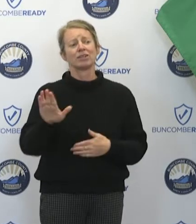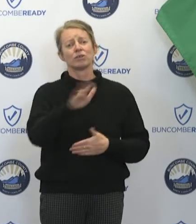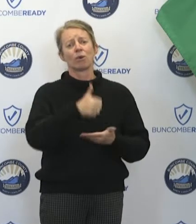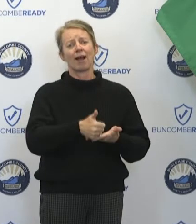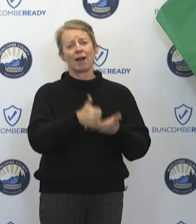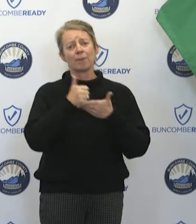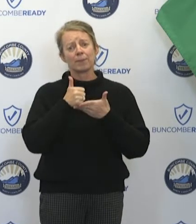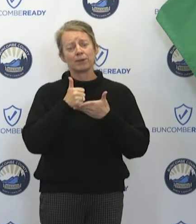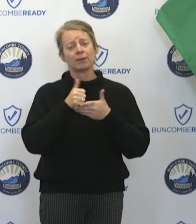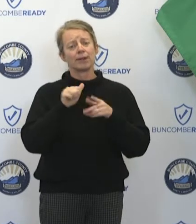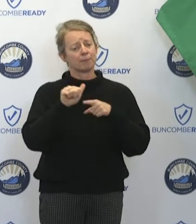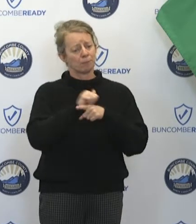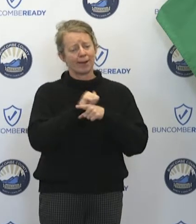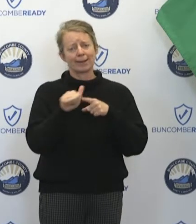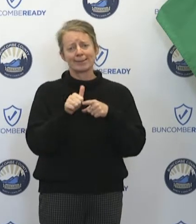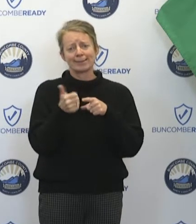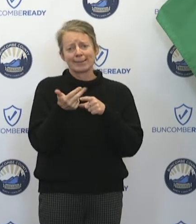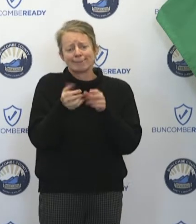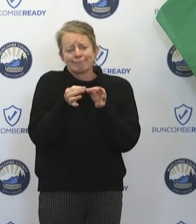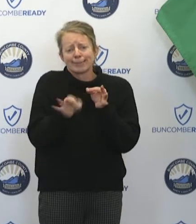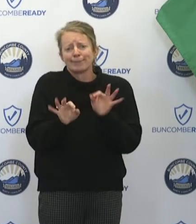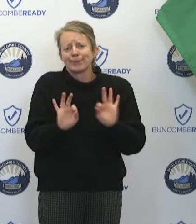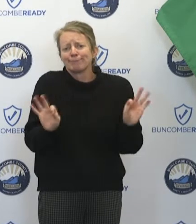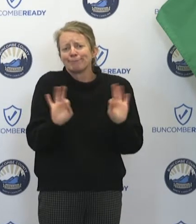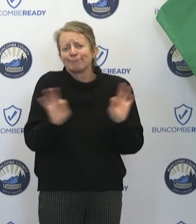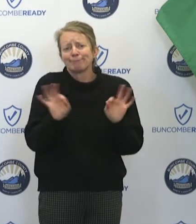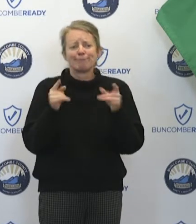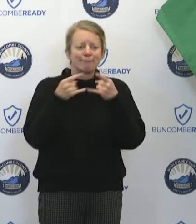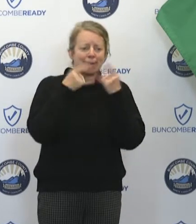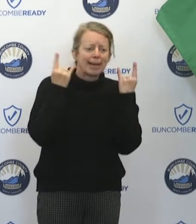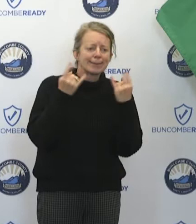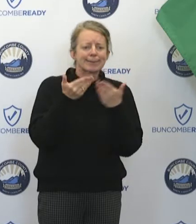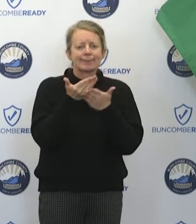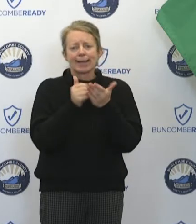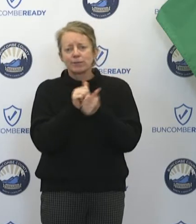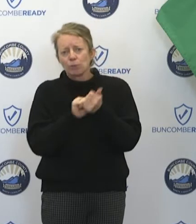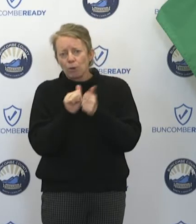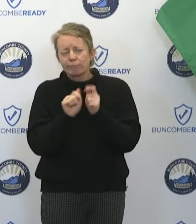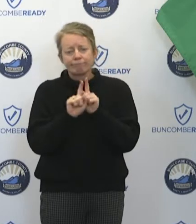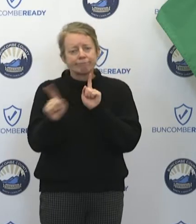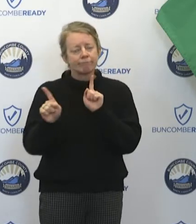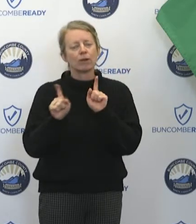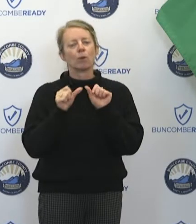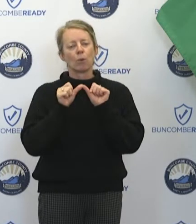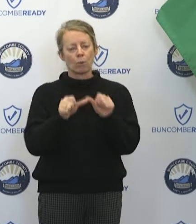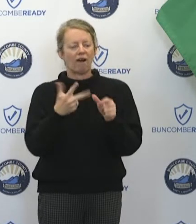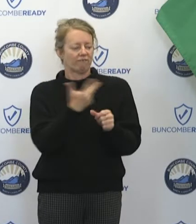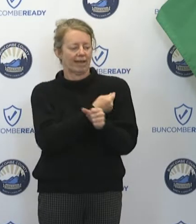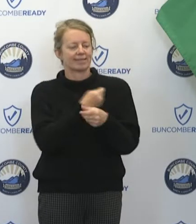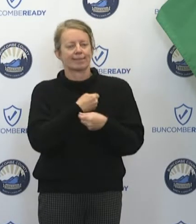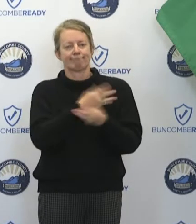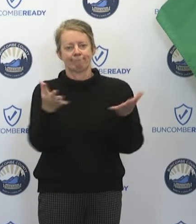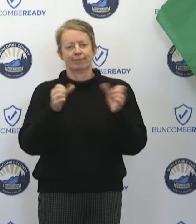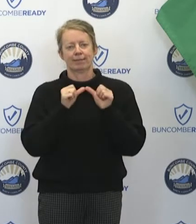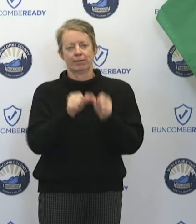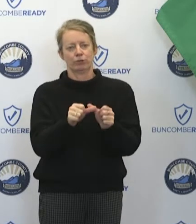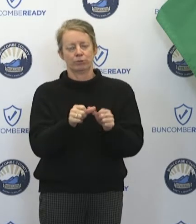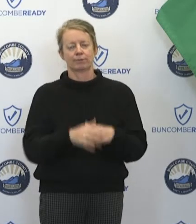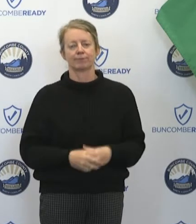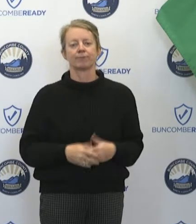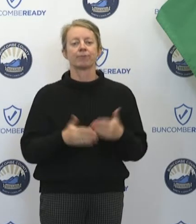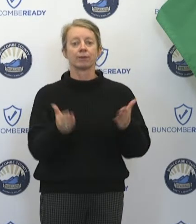these 3 simple acts while vaccine rollout continues. And speaking of vaccine rollout, as of